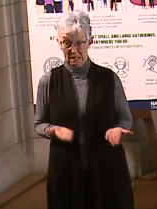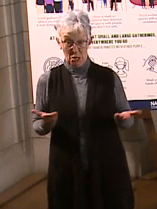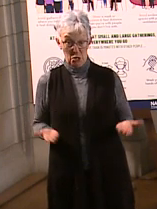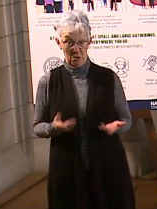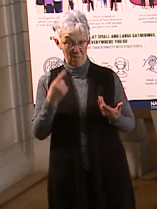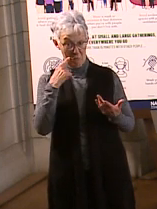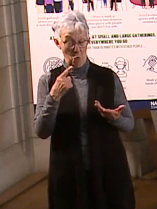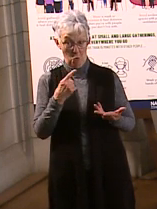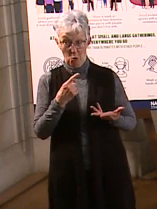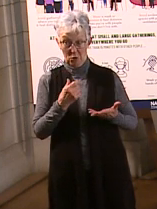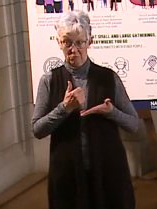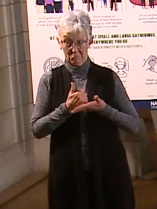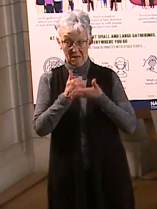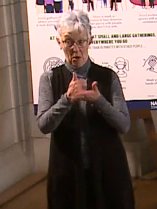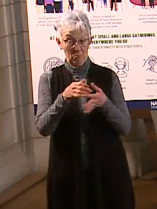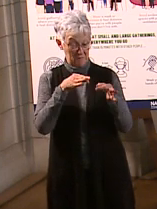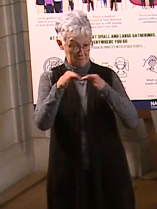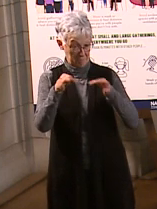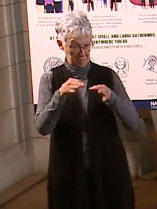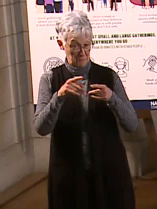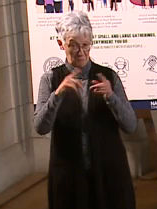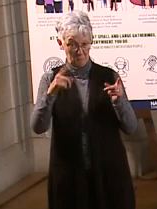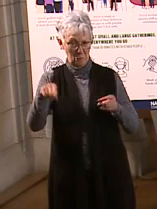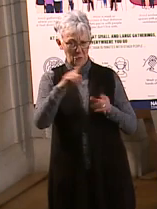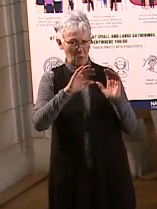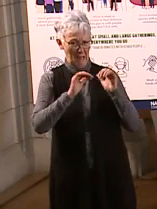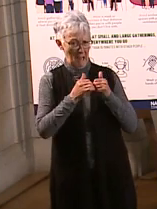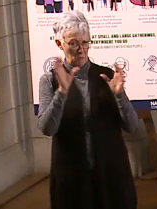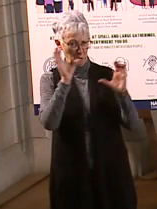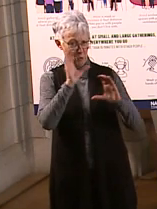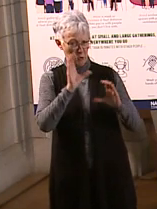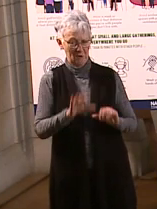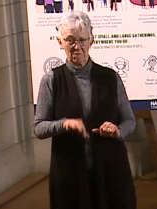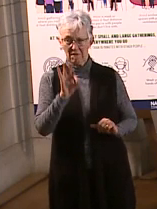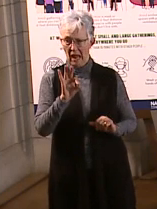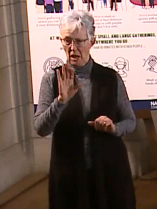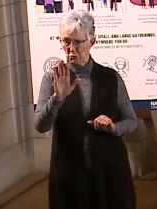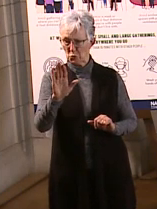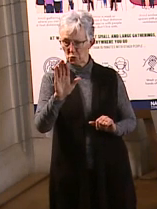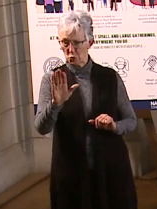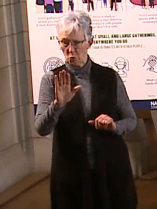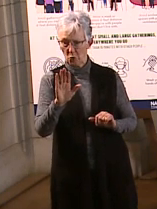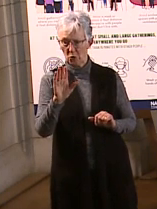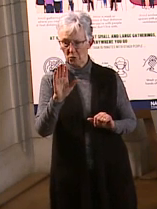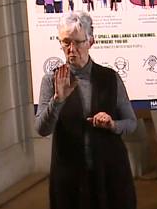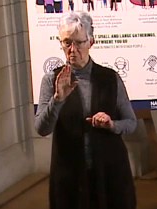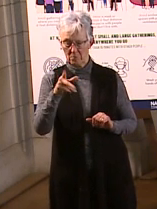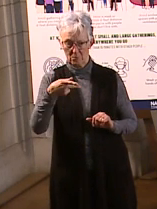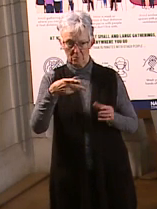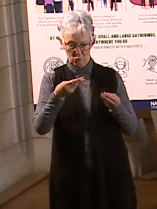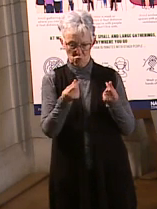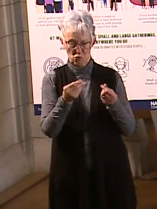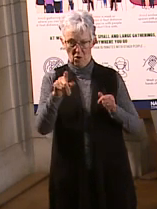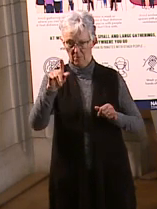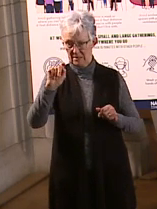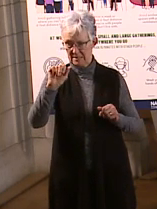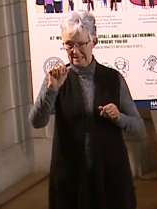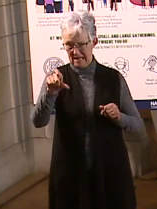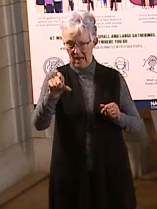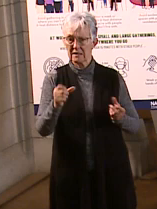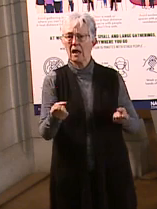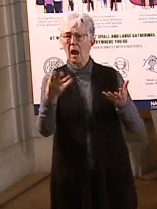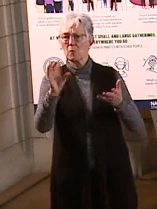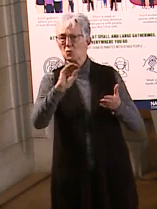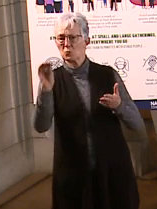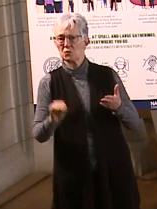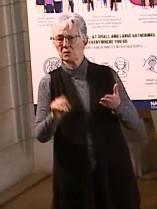tool for all property owners in the state of Nebraska that own property, real property, of course. And on the screen to my left